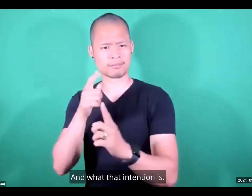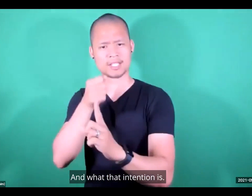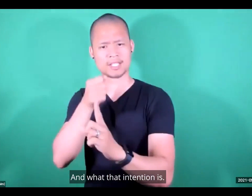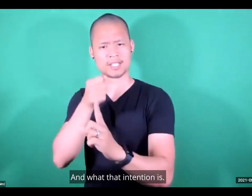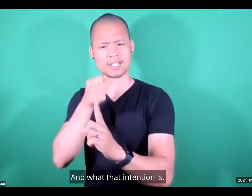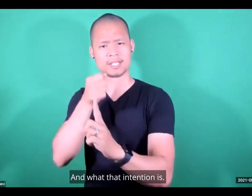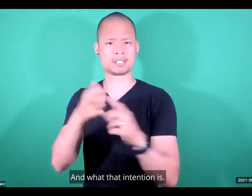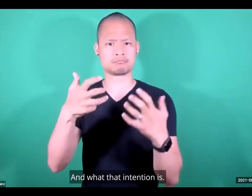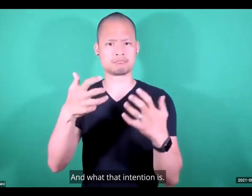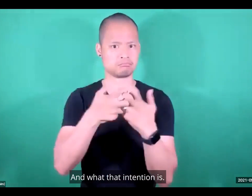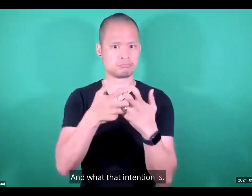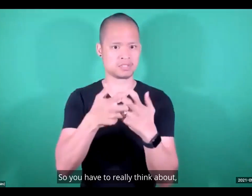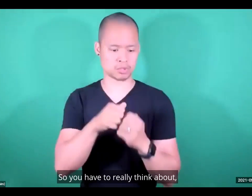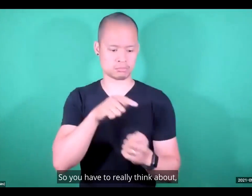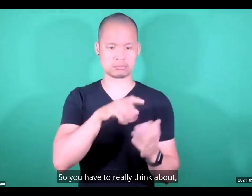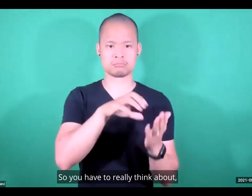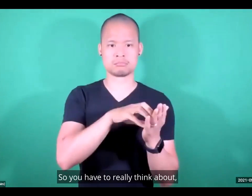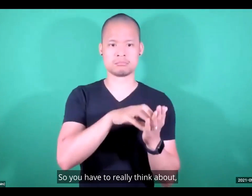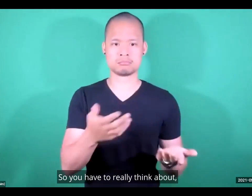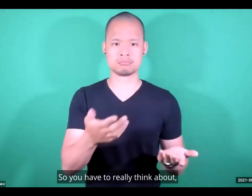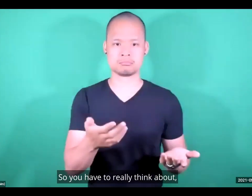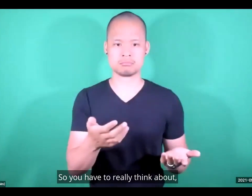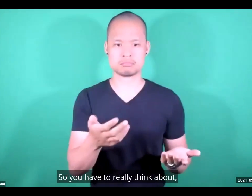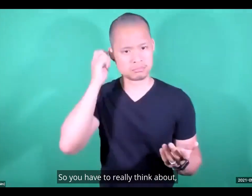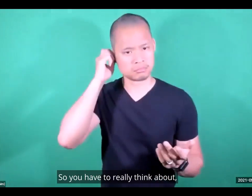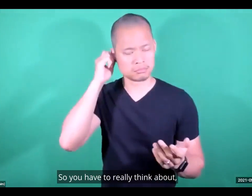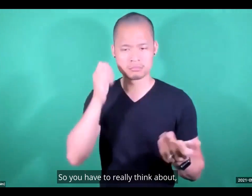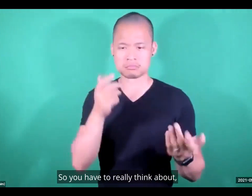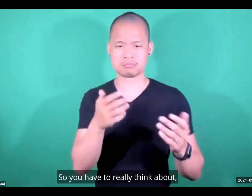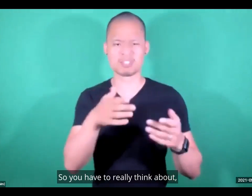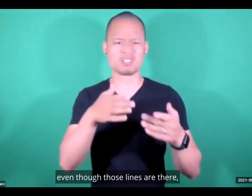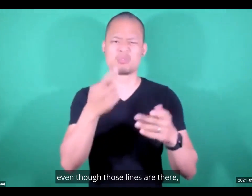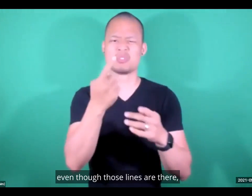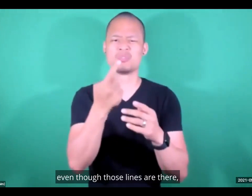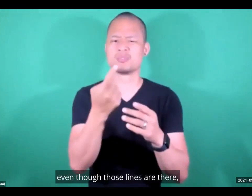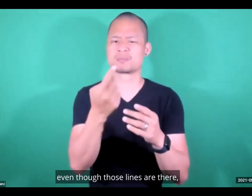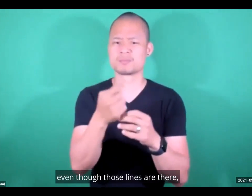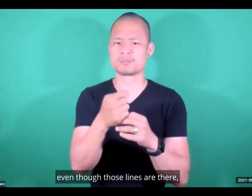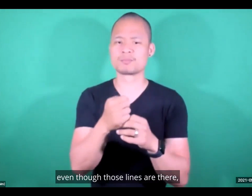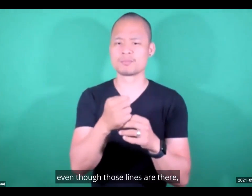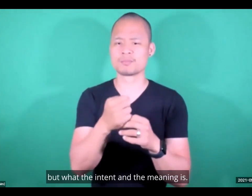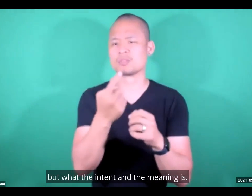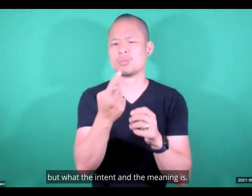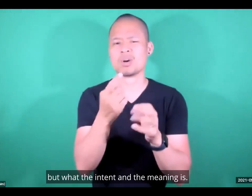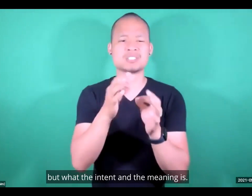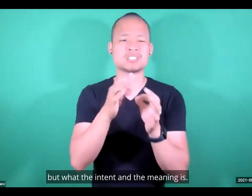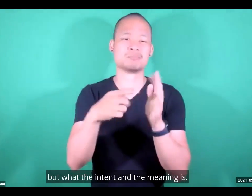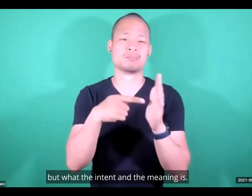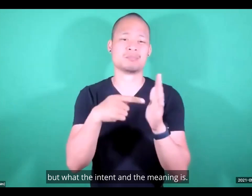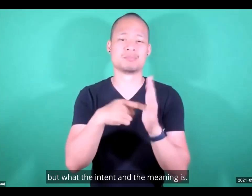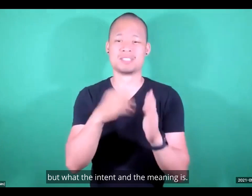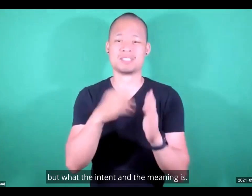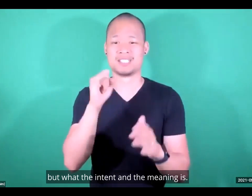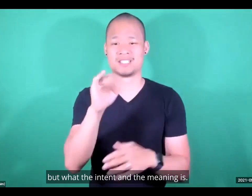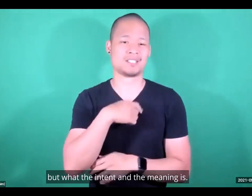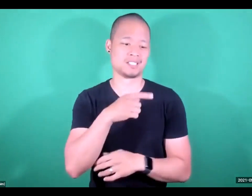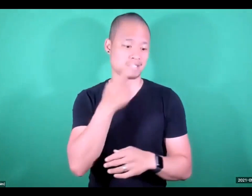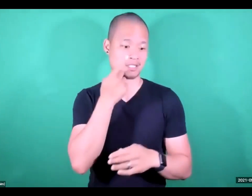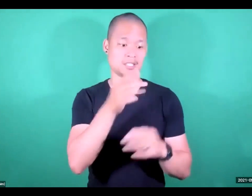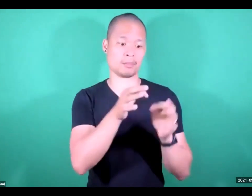and what that intention is. So you have to really think about, even though the lines are there, but what the intent and the meaning